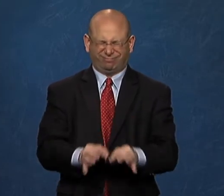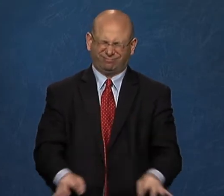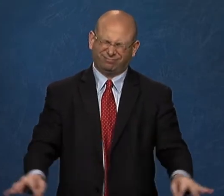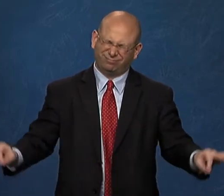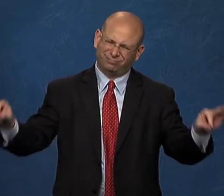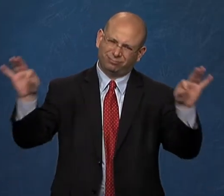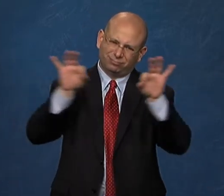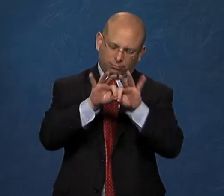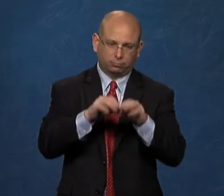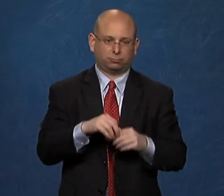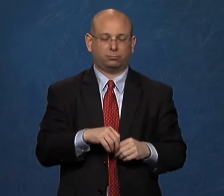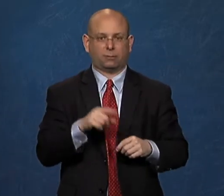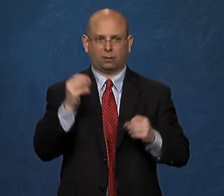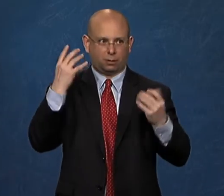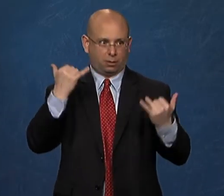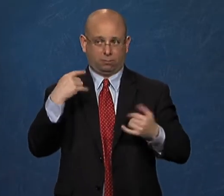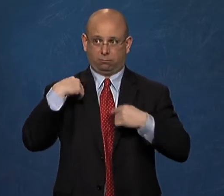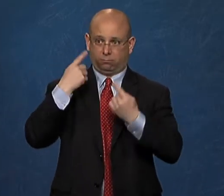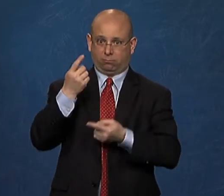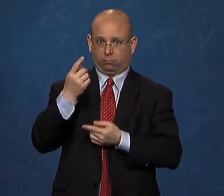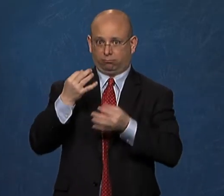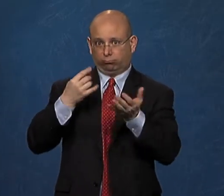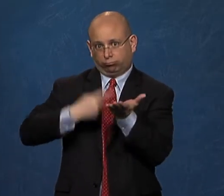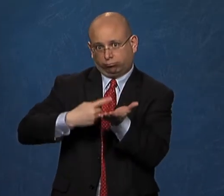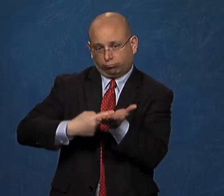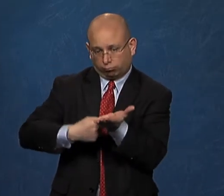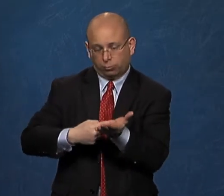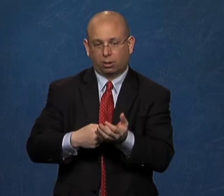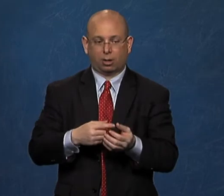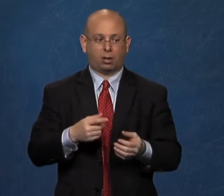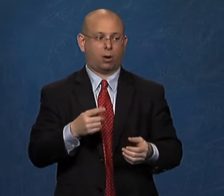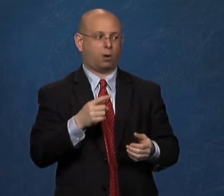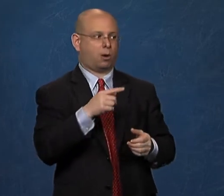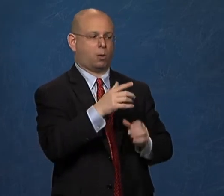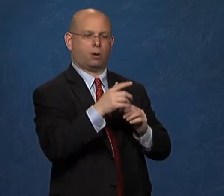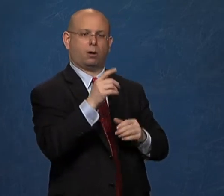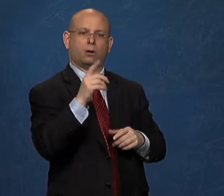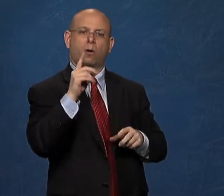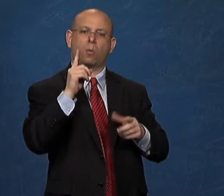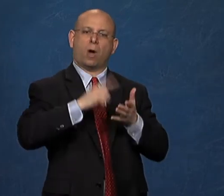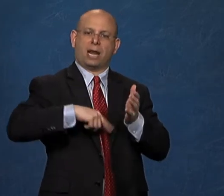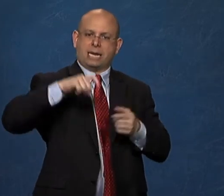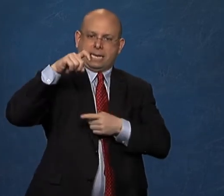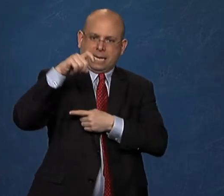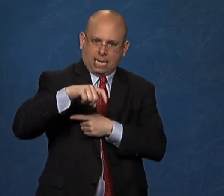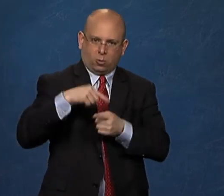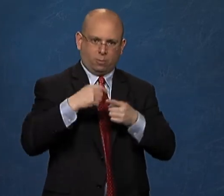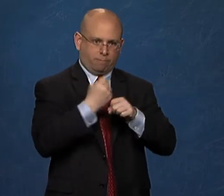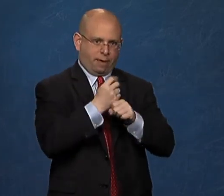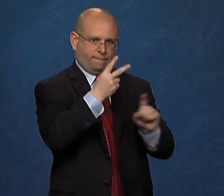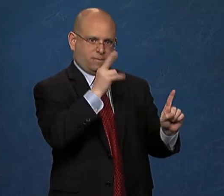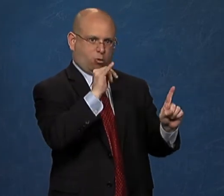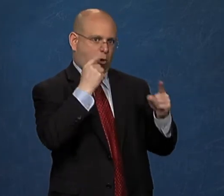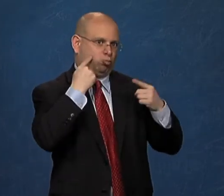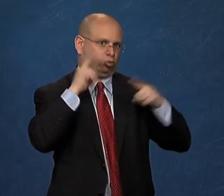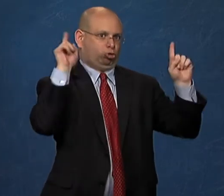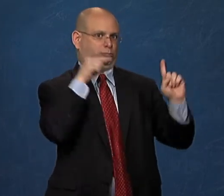deaf person chooses. Also very critical, and something we've talked a bit about already,